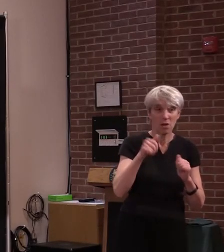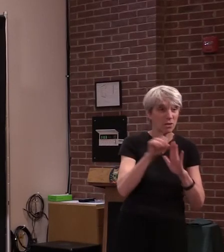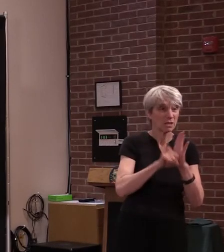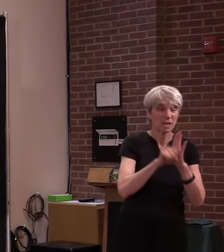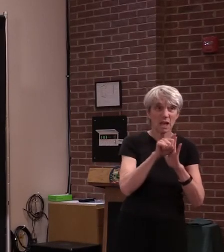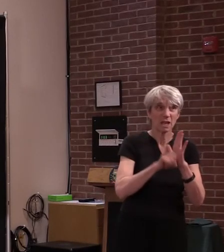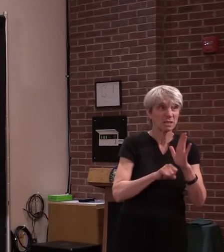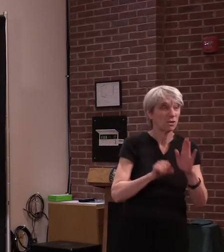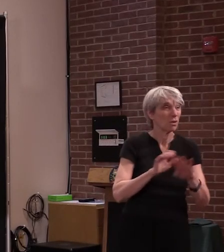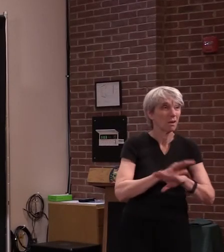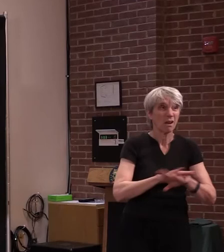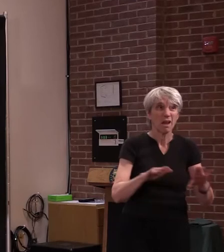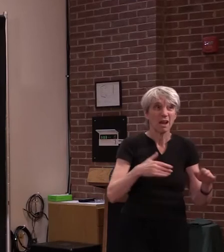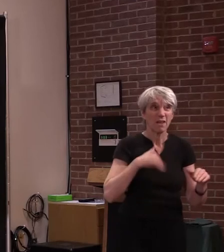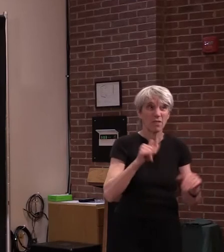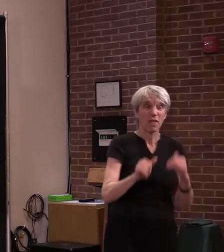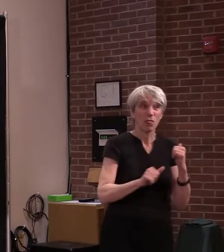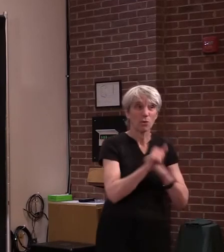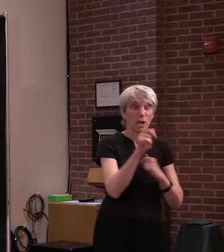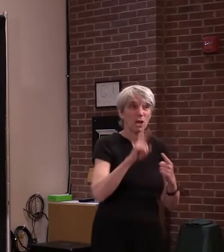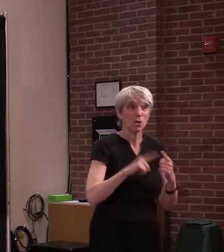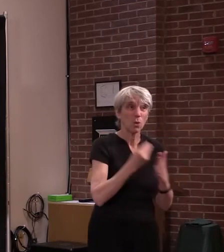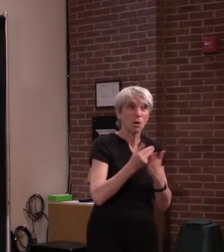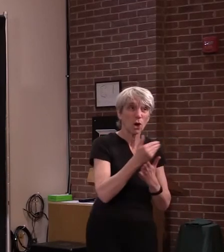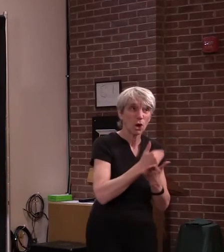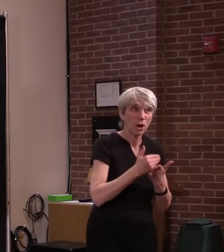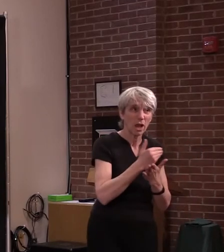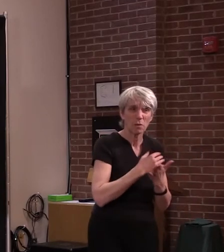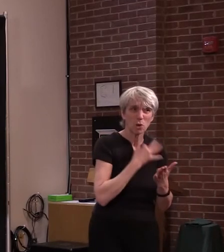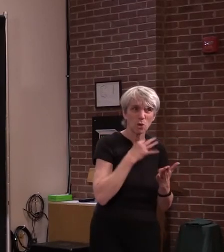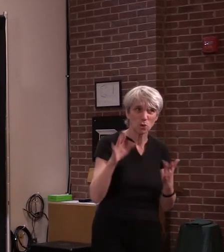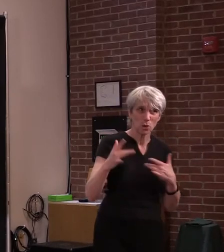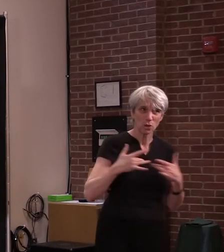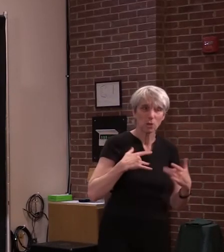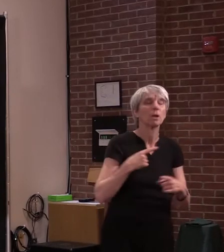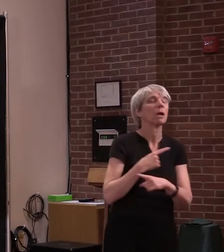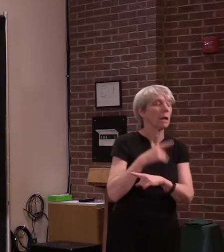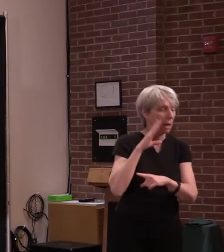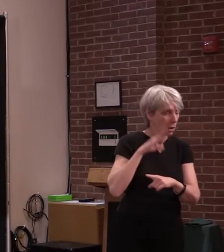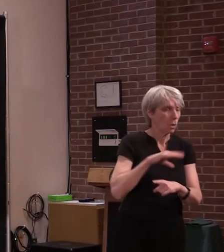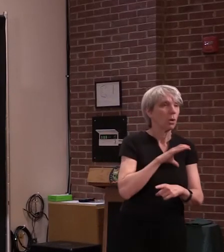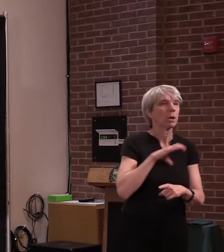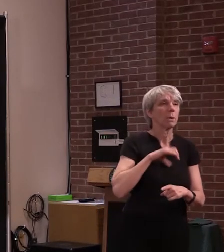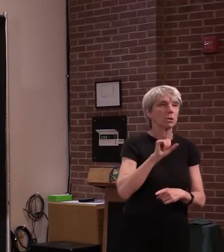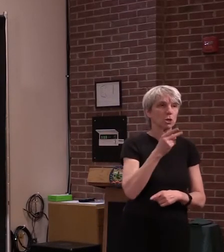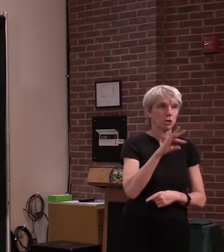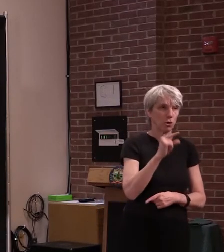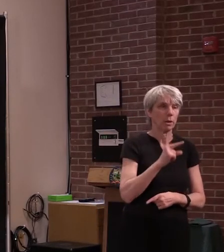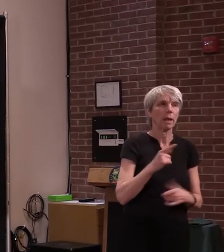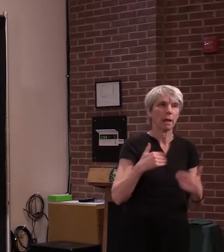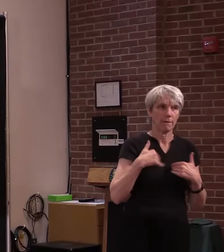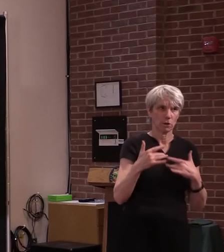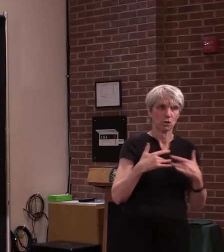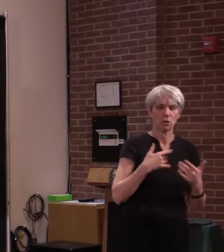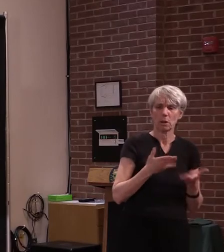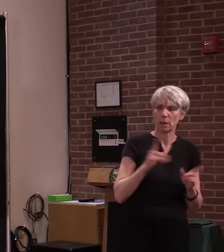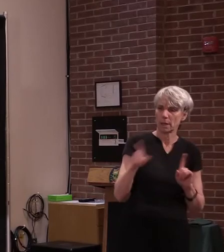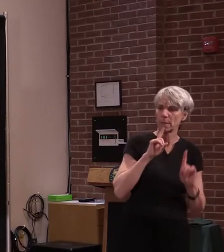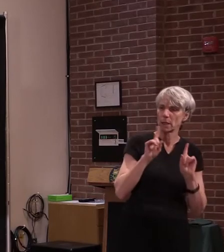Yeah. I know Commissioner Sherling is concerned. I'll let him answer.